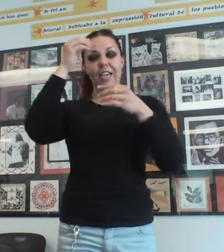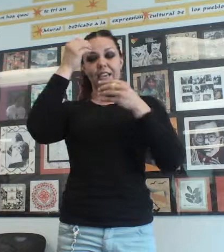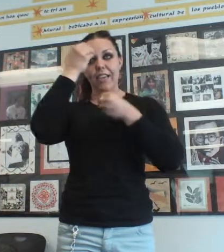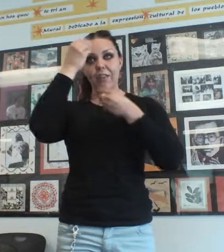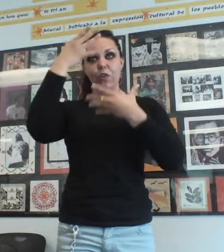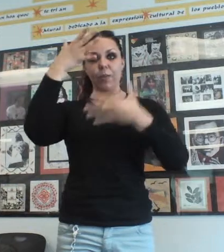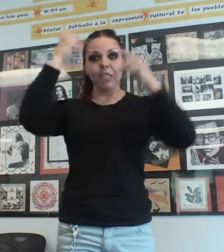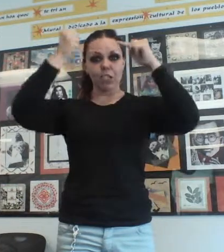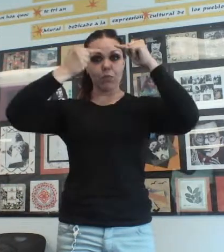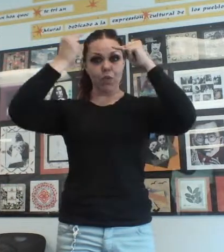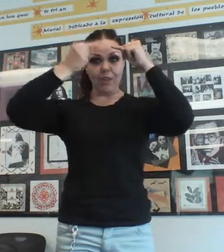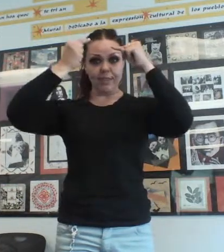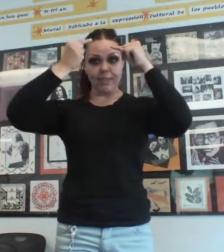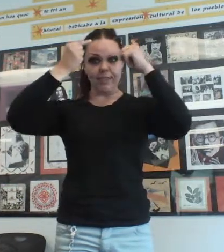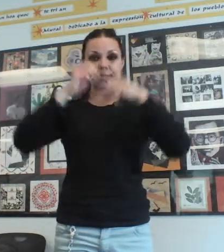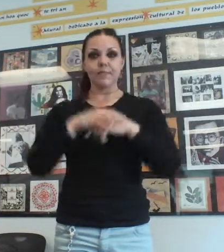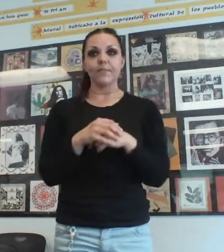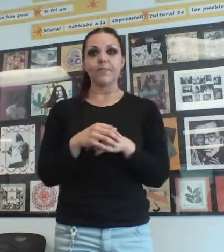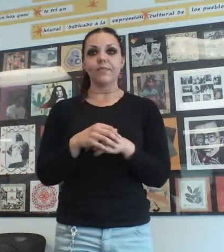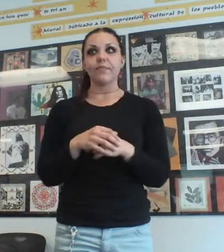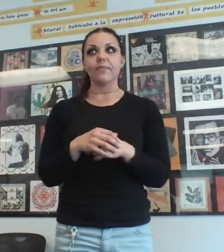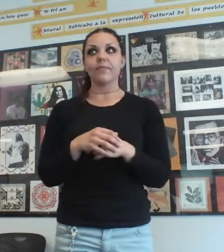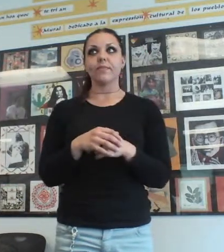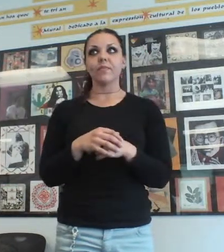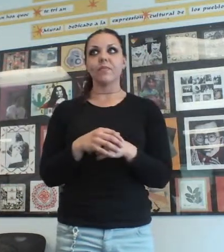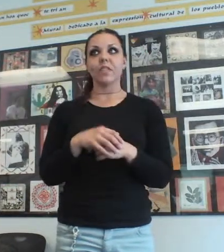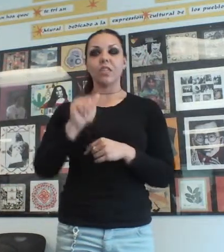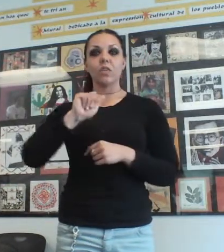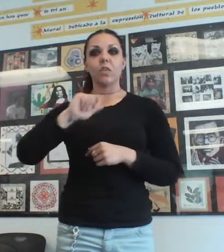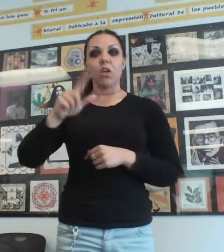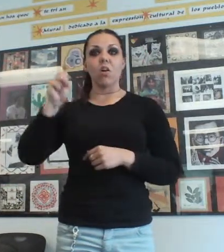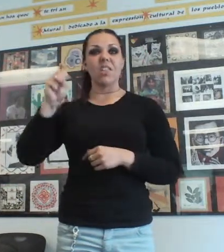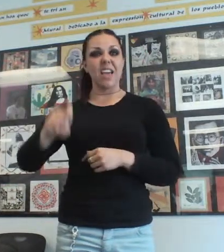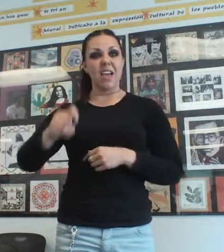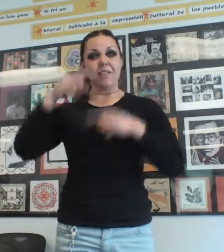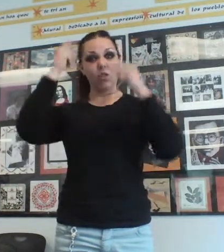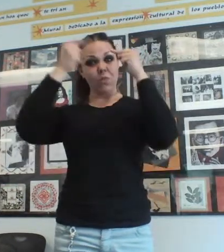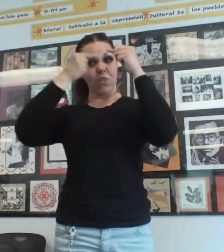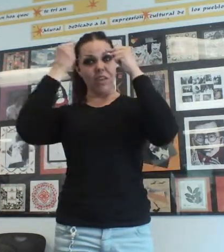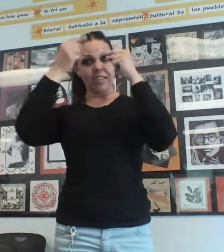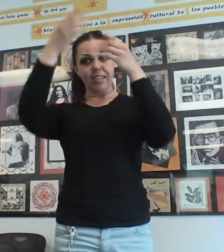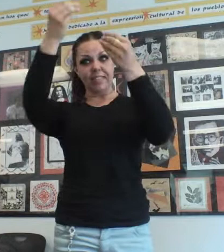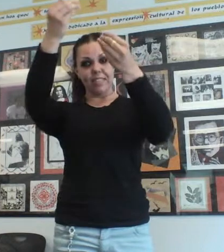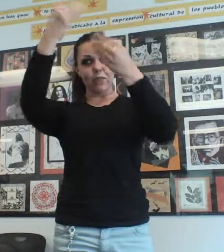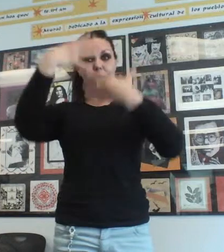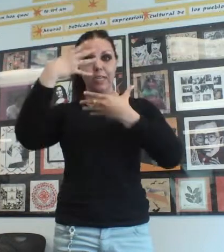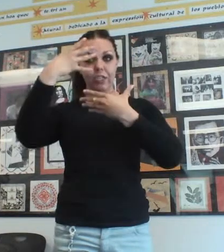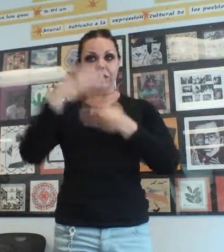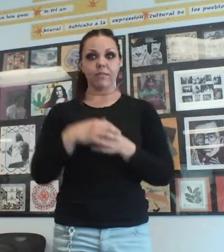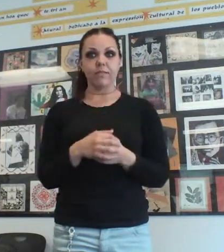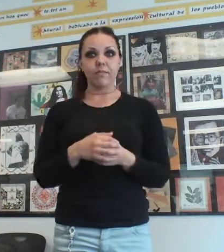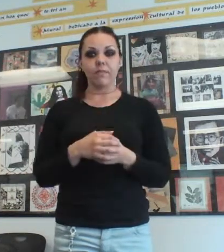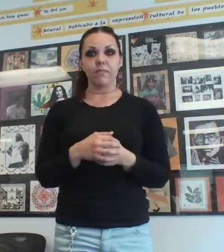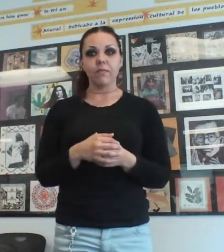interpretation. And again, like I said to Jeff, we all have to process the incoming information. Do you